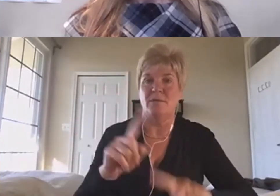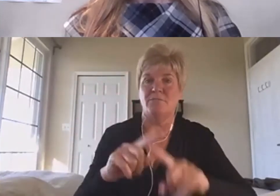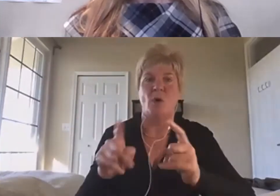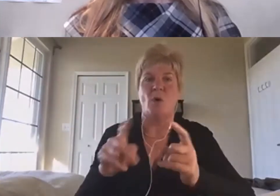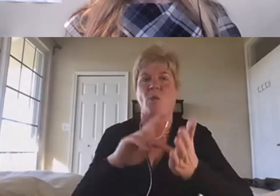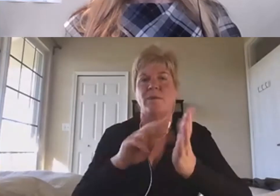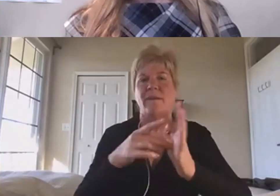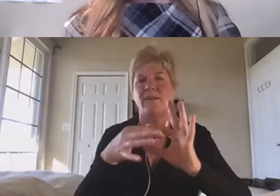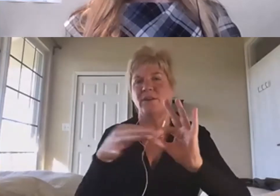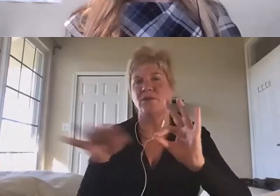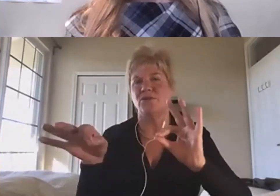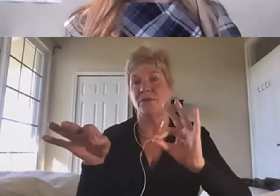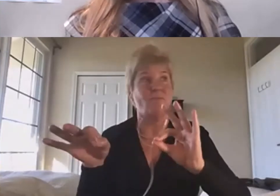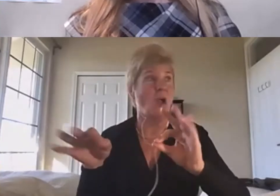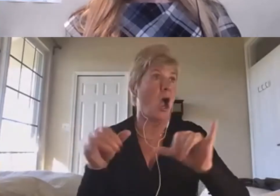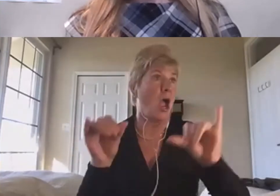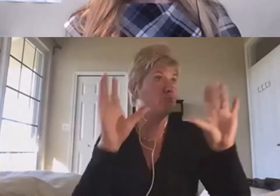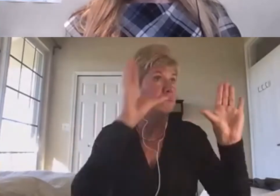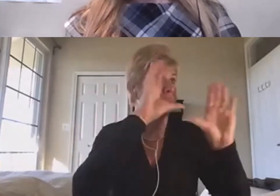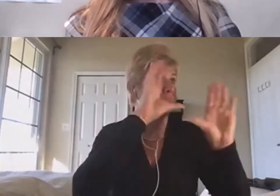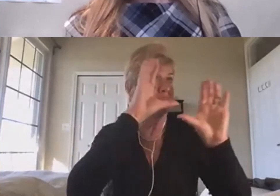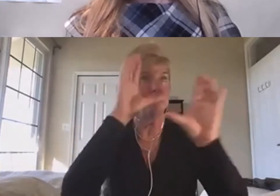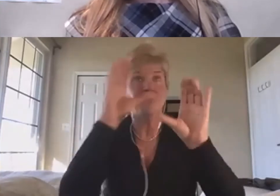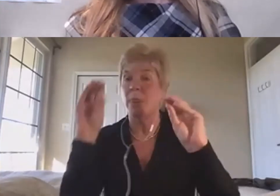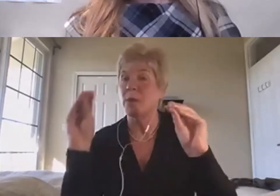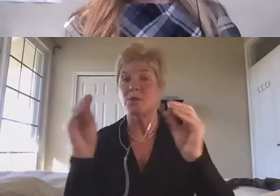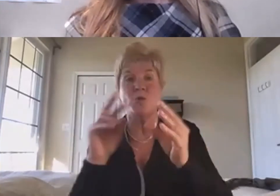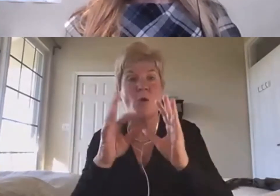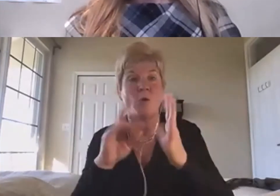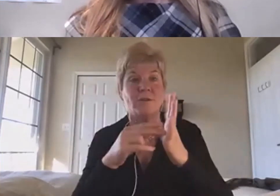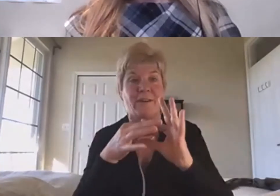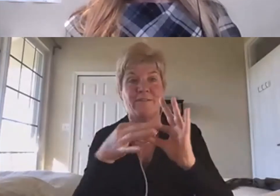I have yet to find anybody that can actually define inclusion.